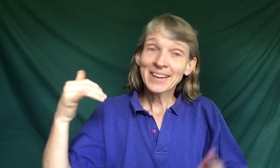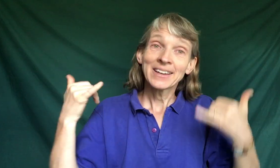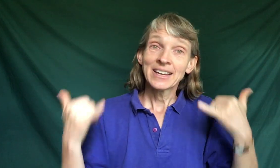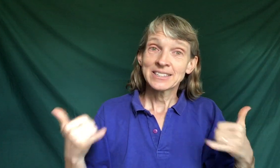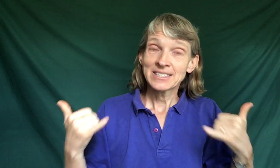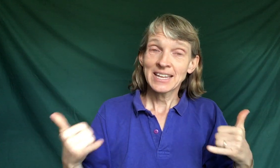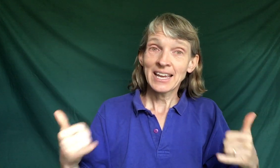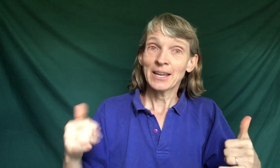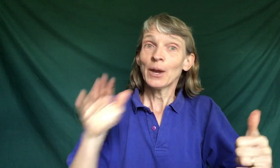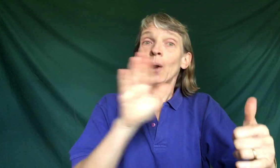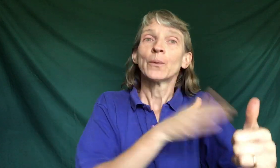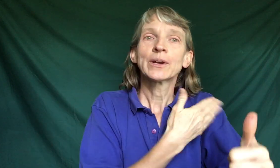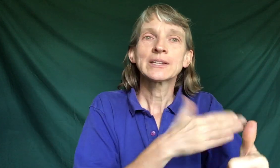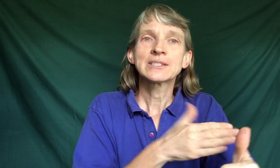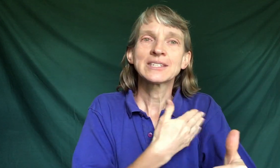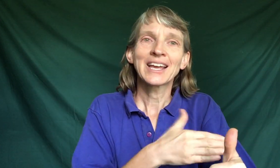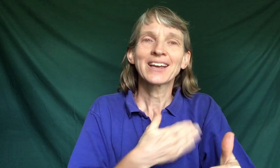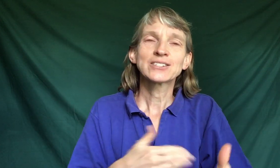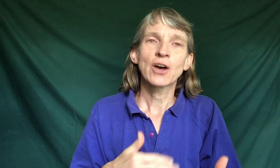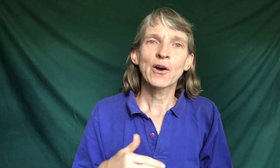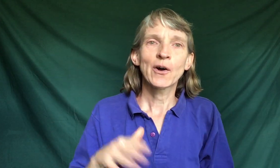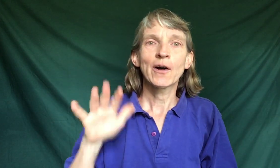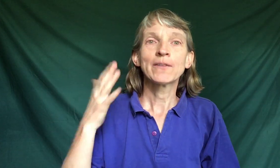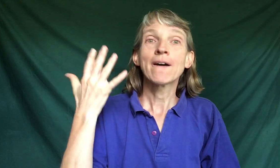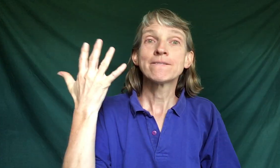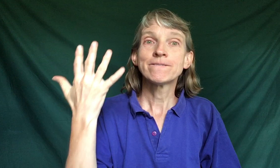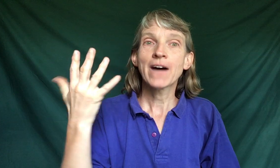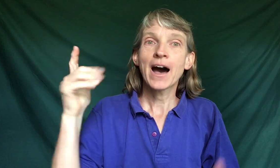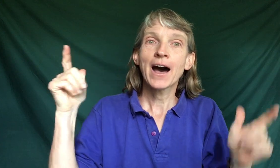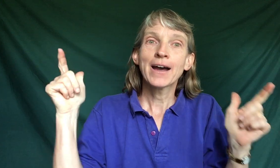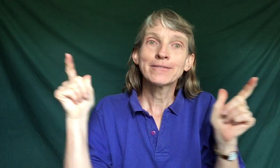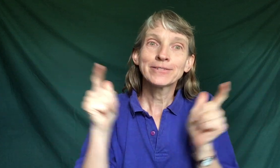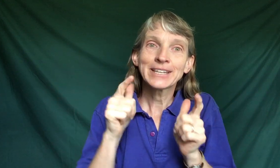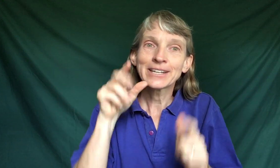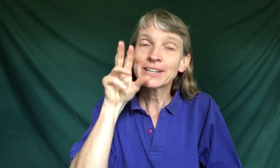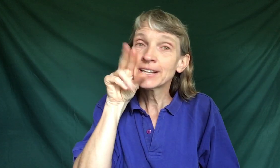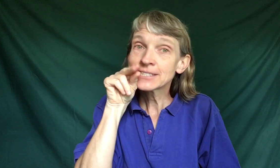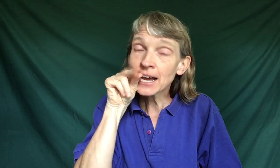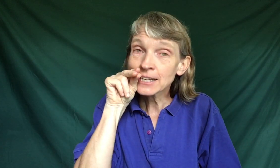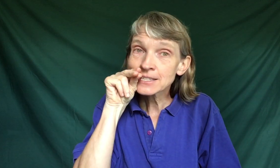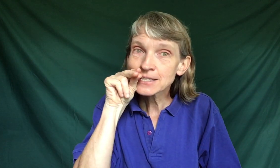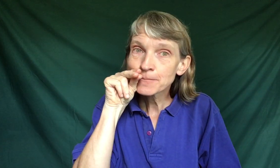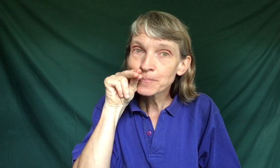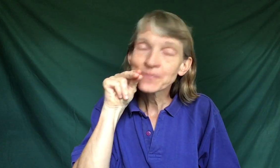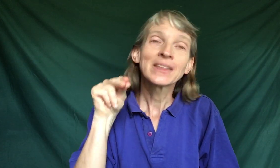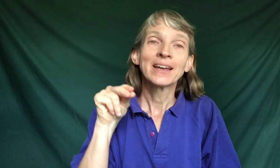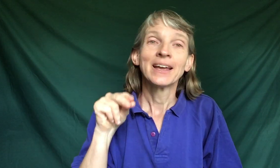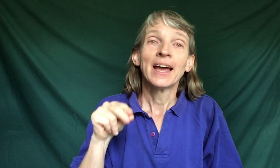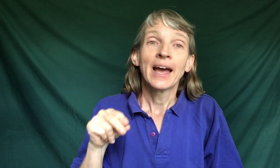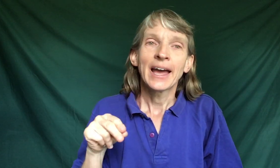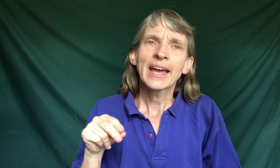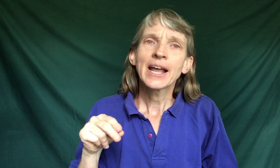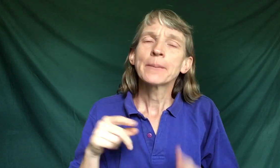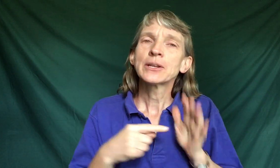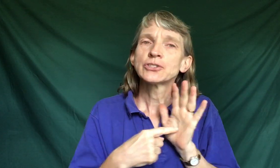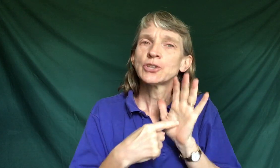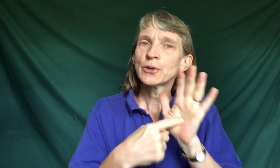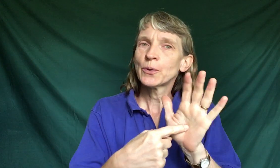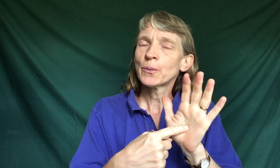Hi, today we're going to sing a song called Five Little Ducks. And I'm going to show you a